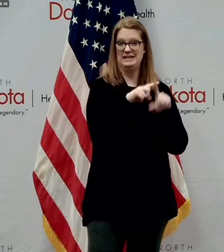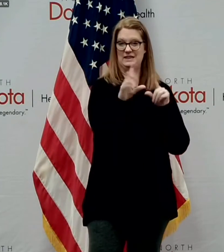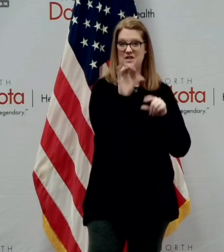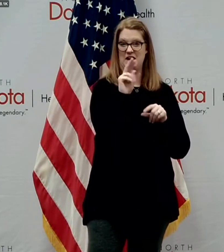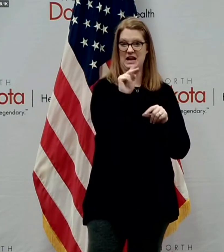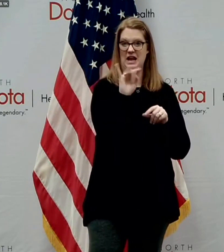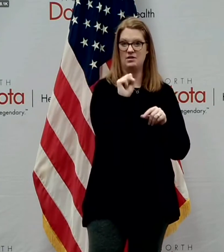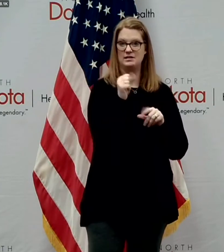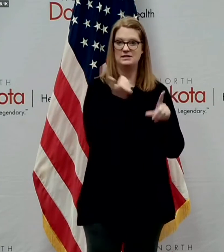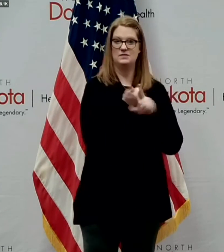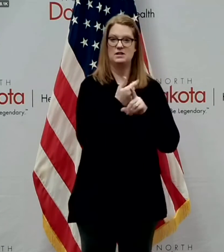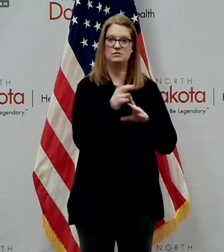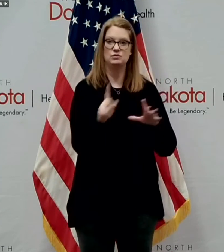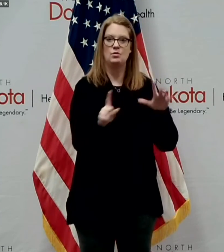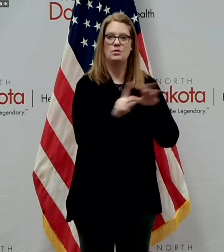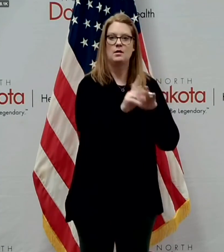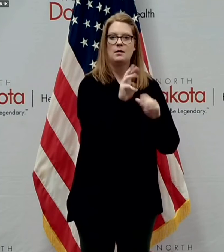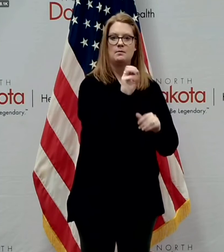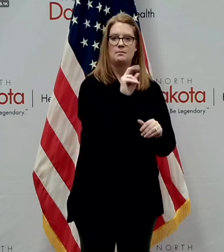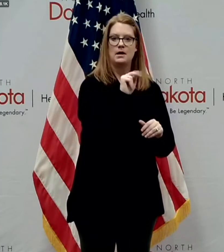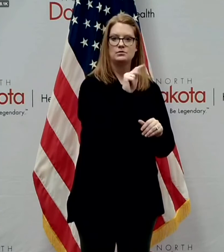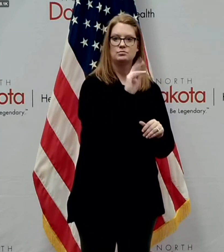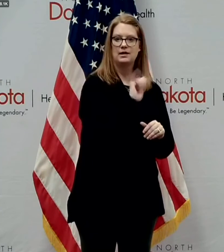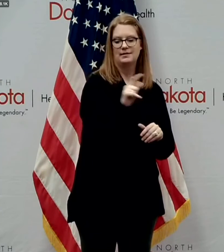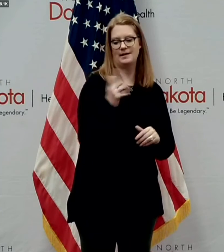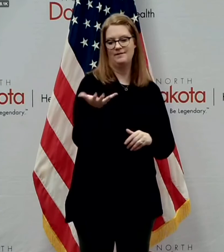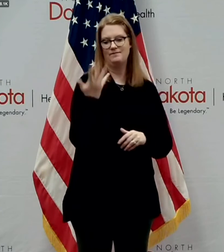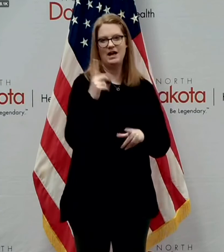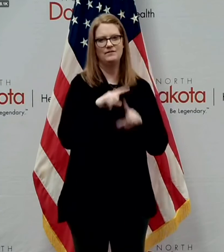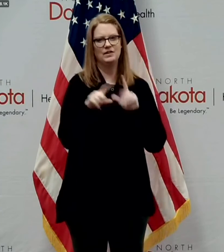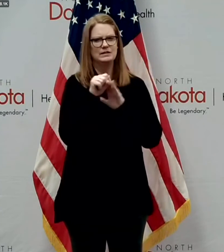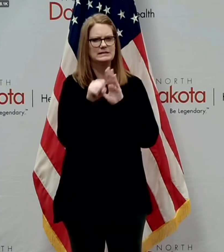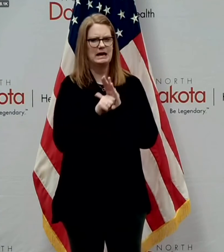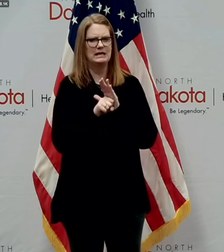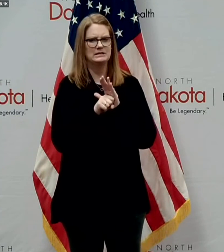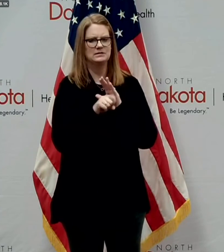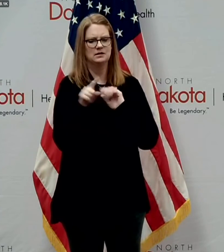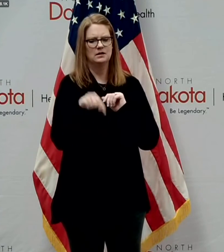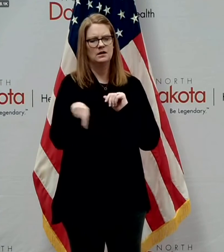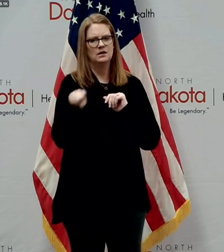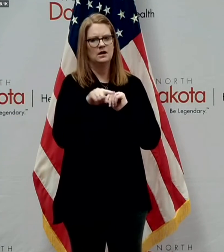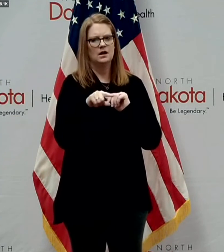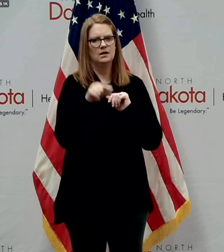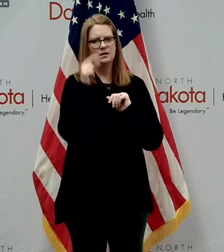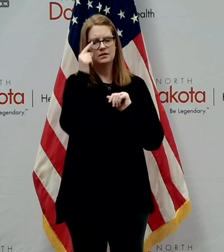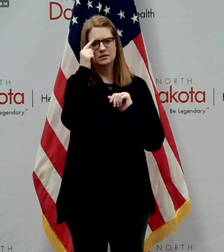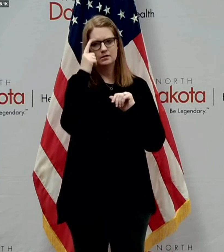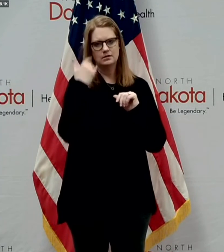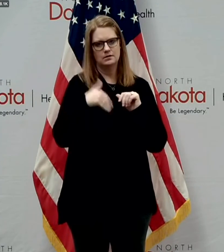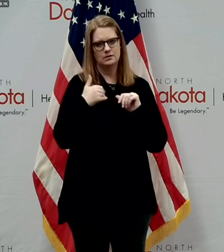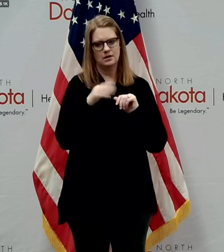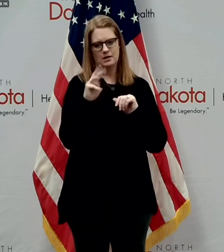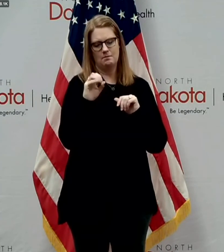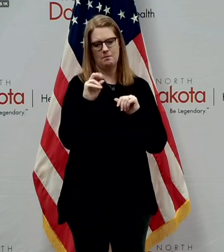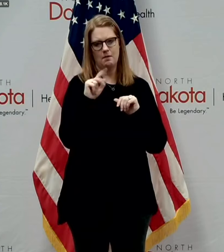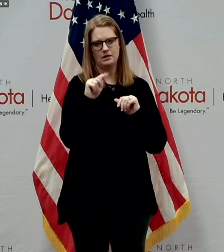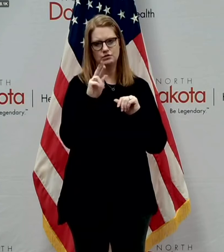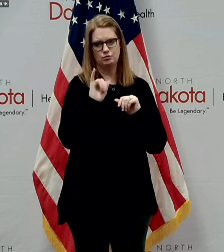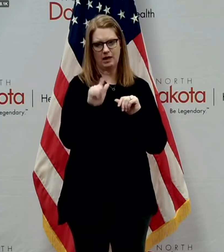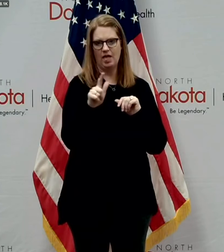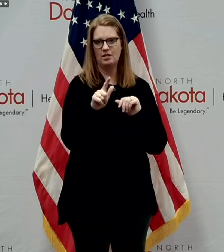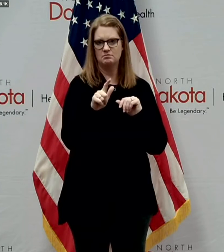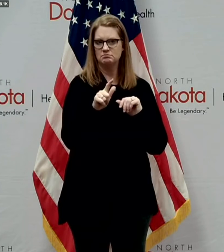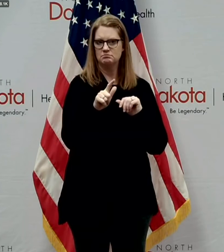tested in Montreal, and 5 different states. And the 5 different states, I think, also can reflect the fact that up in Montreal, you're